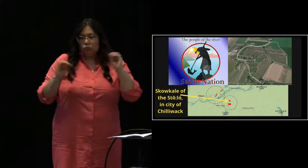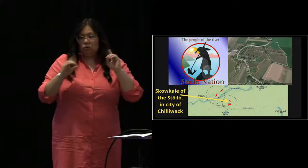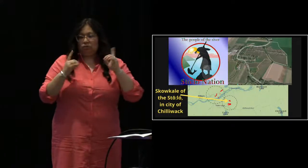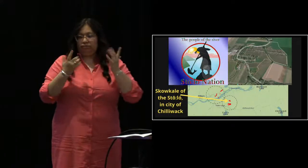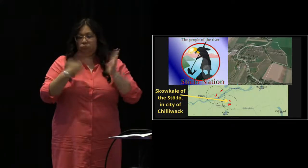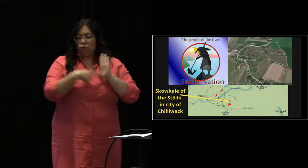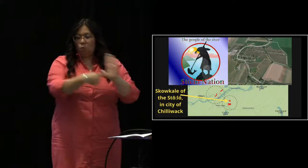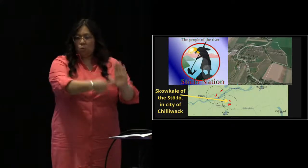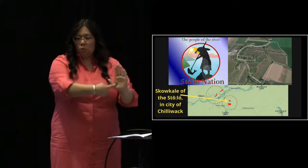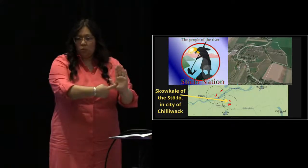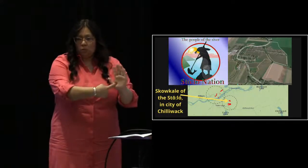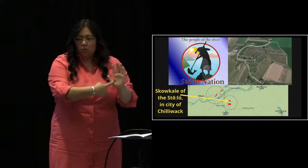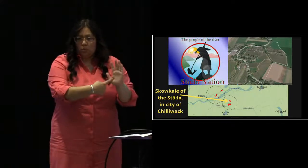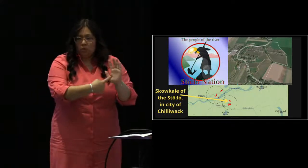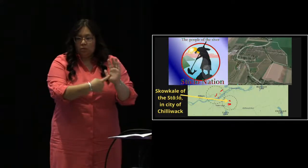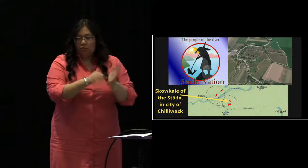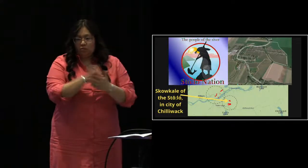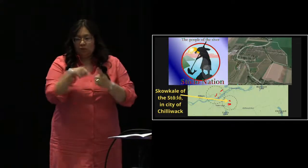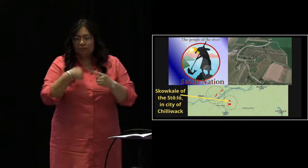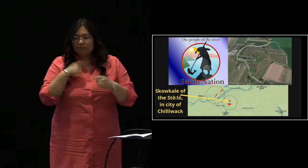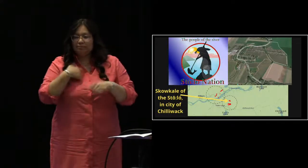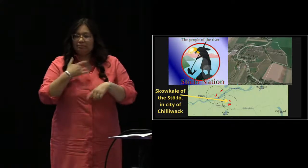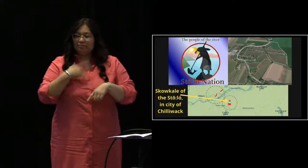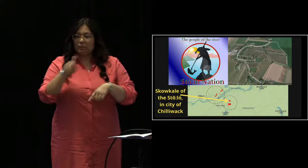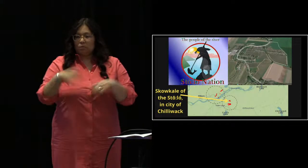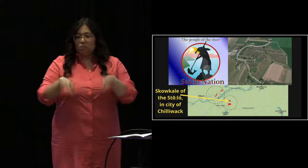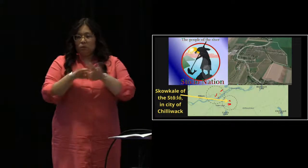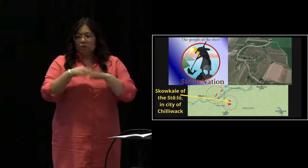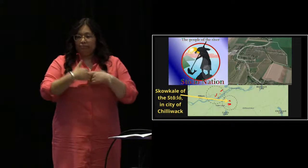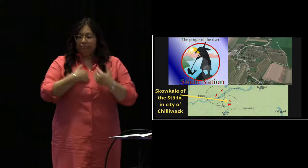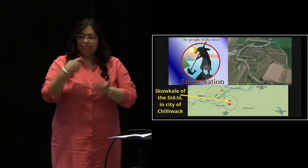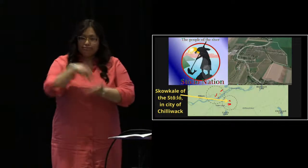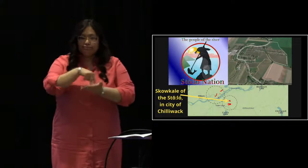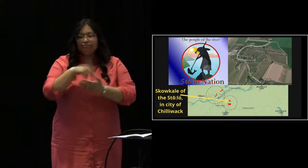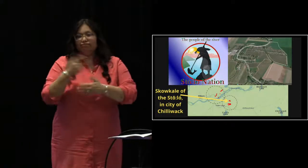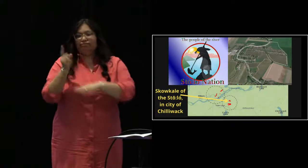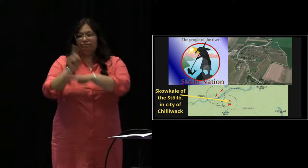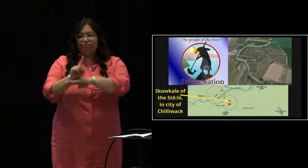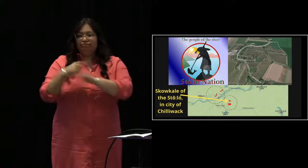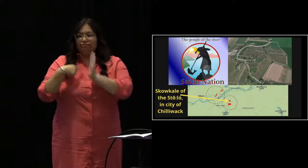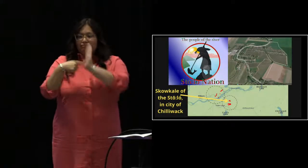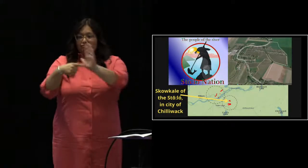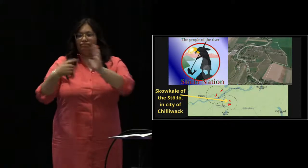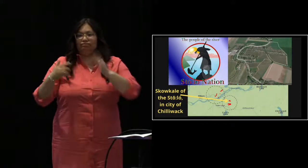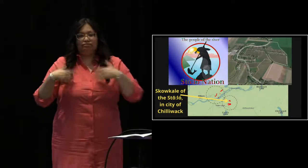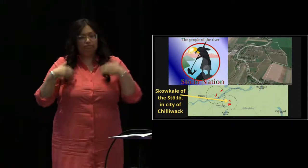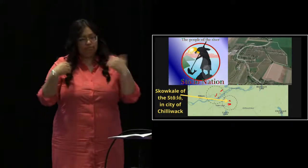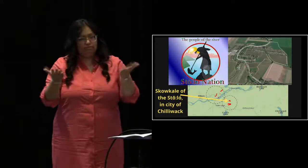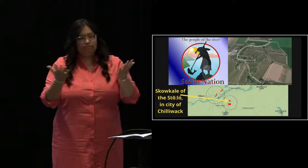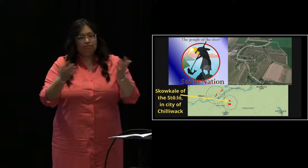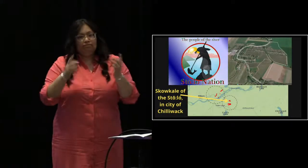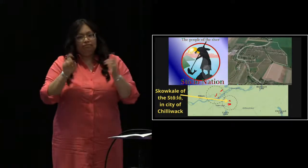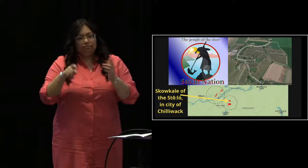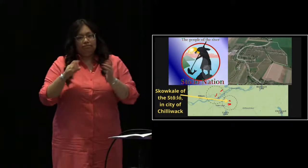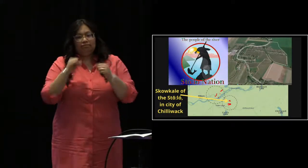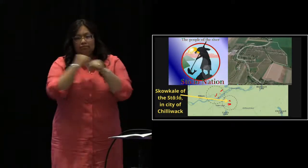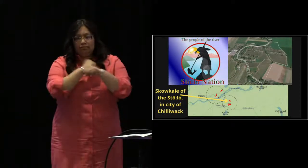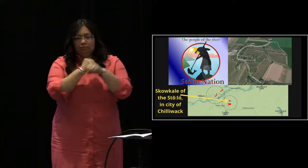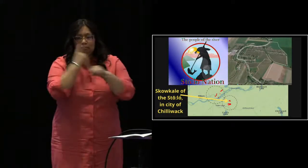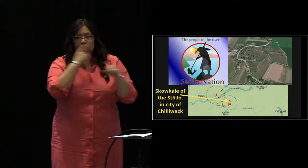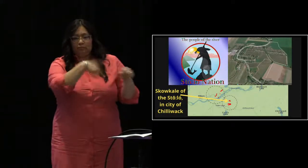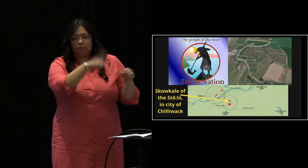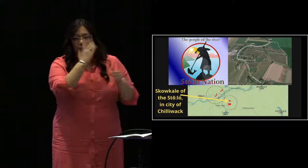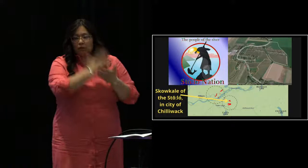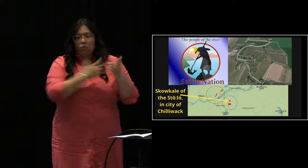who could bring help. There is no easy roadmap. And so for me, I felt it was important tonight